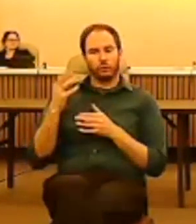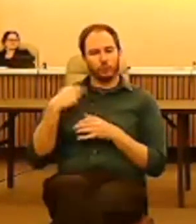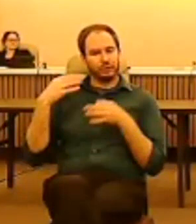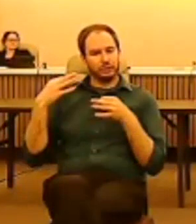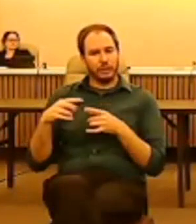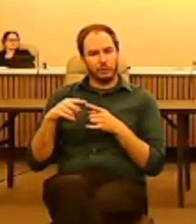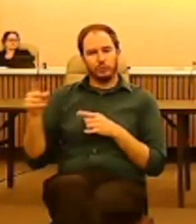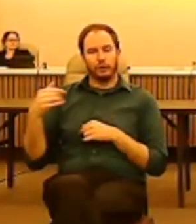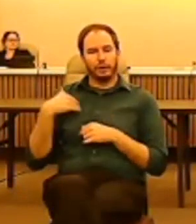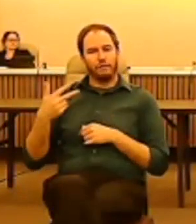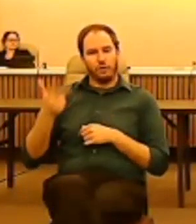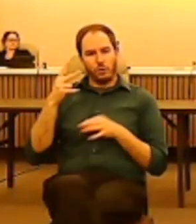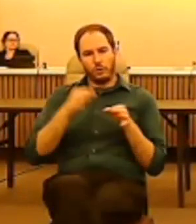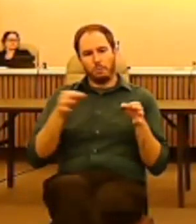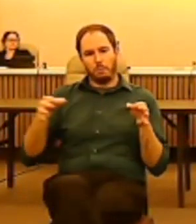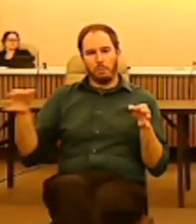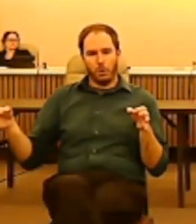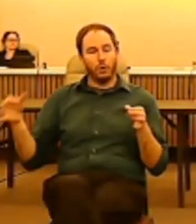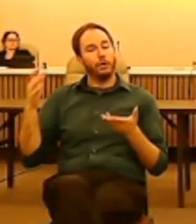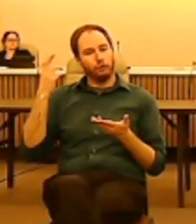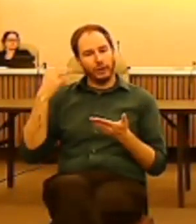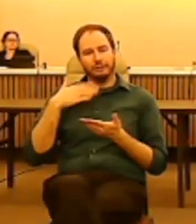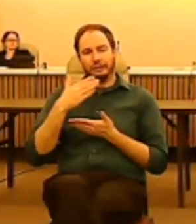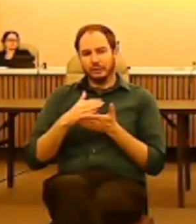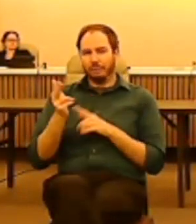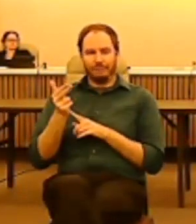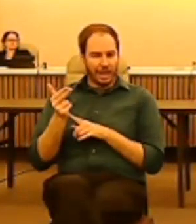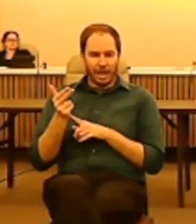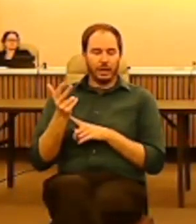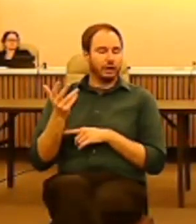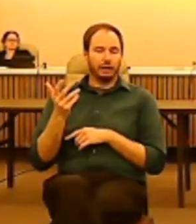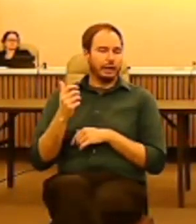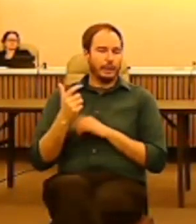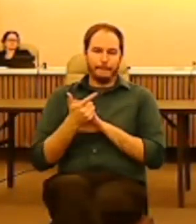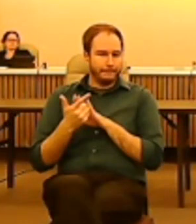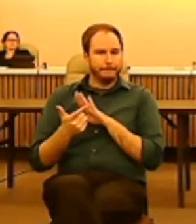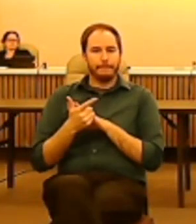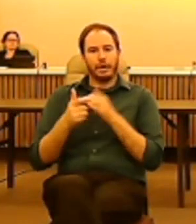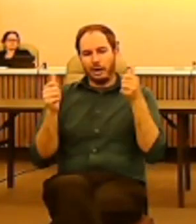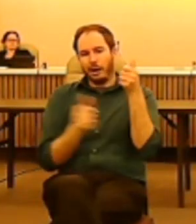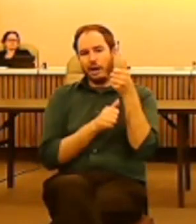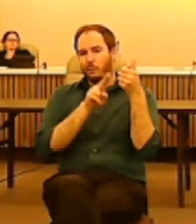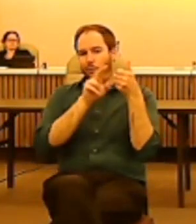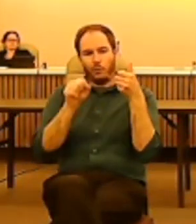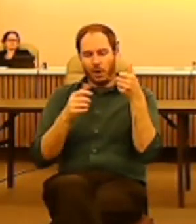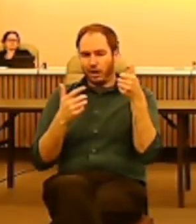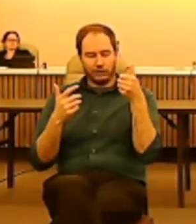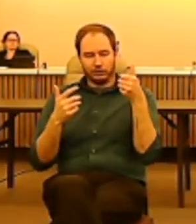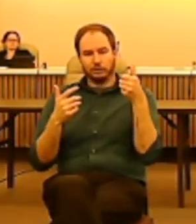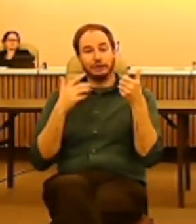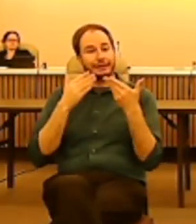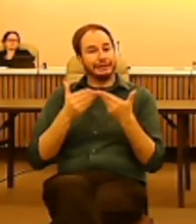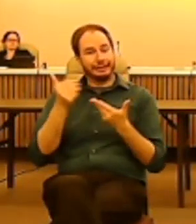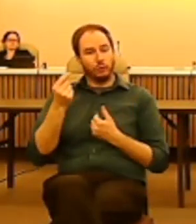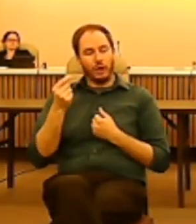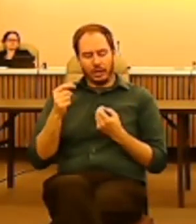go to the 3 poles, is because there were certain flags that aren't allowed under the US flag. Right. So the easiest one